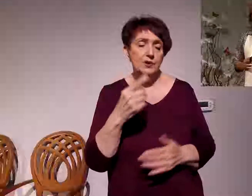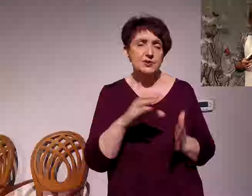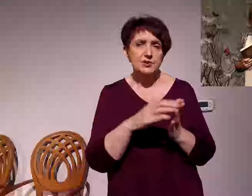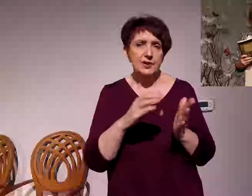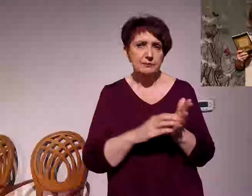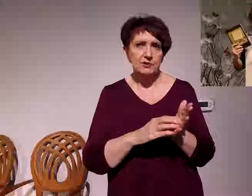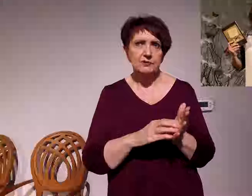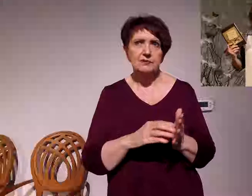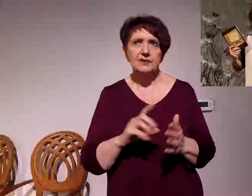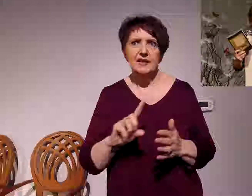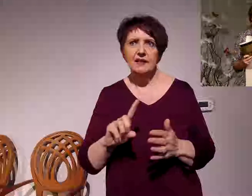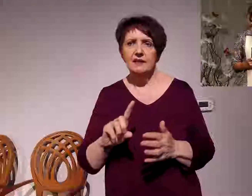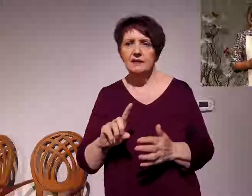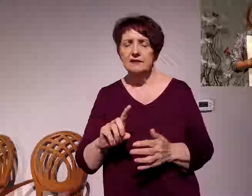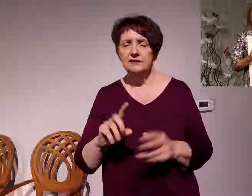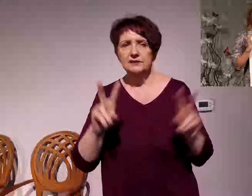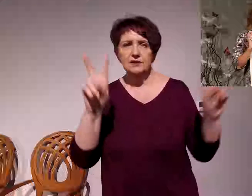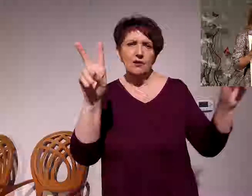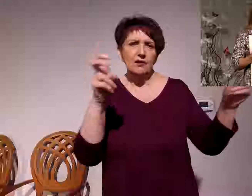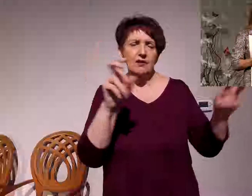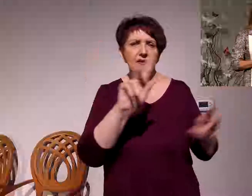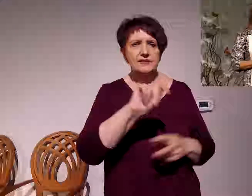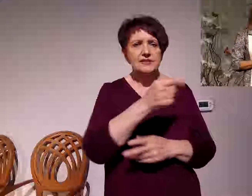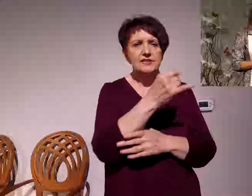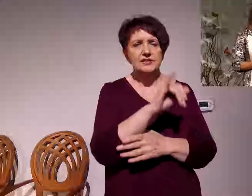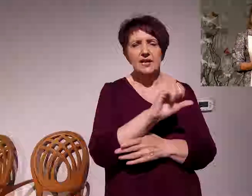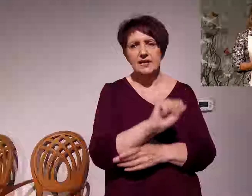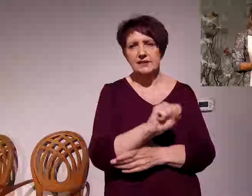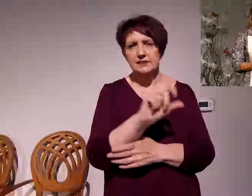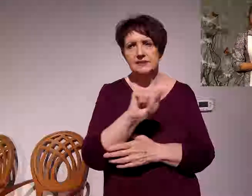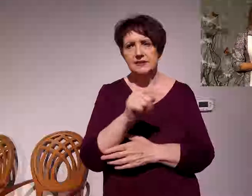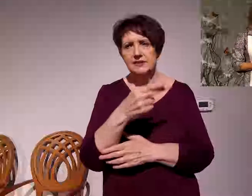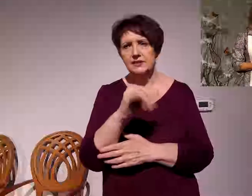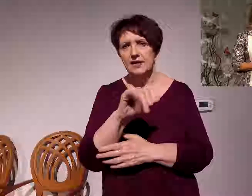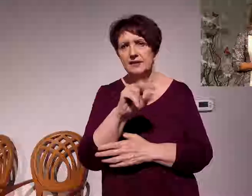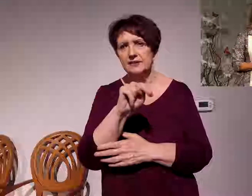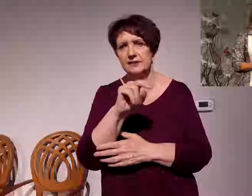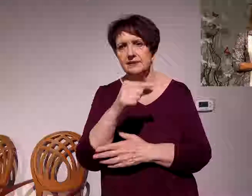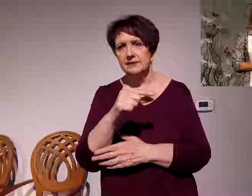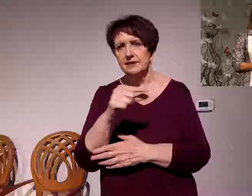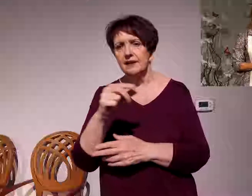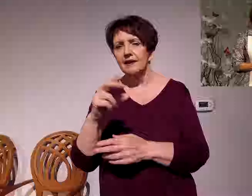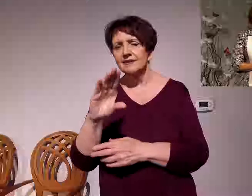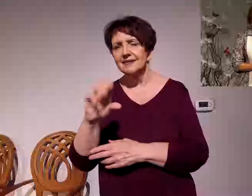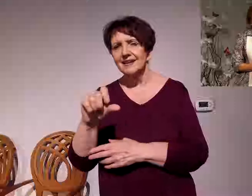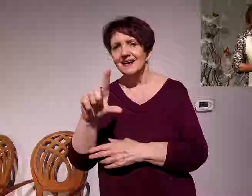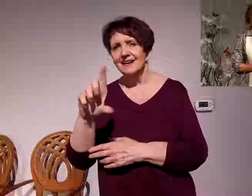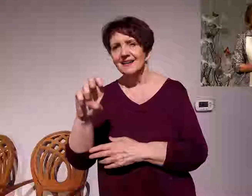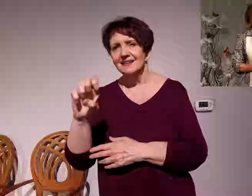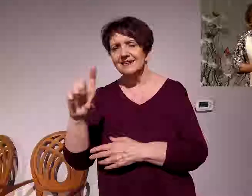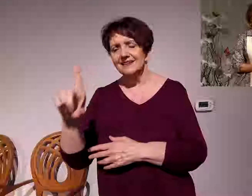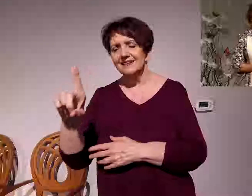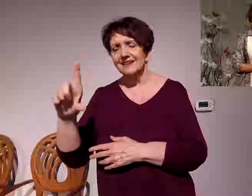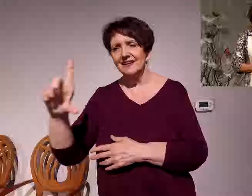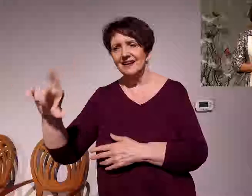book, this thing called life, that is so profound. Chapter 7, when you buy it,